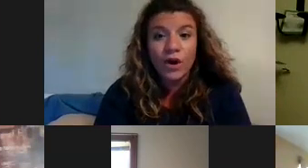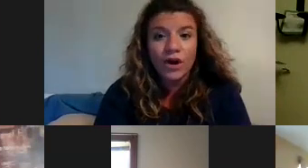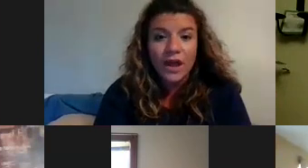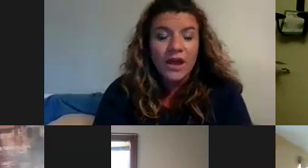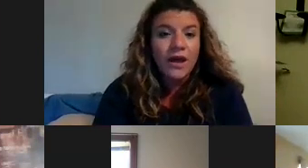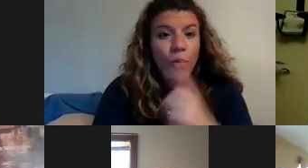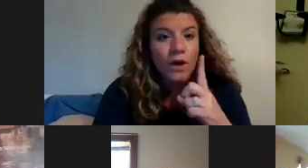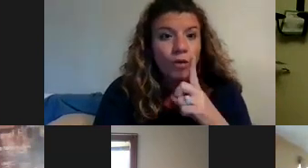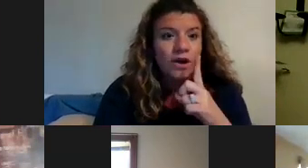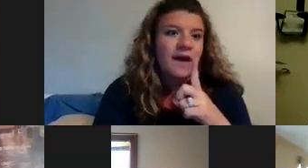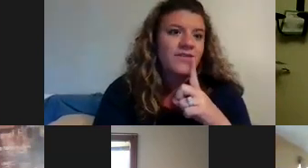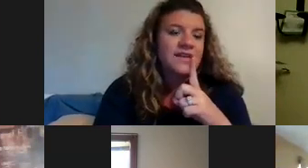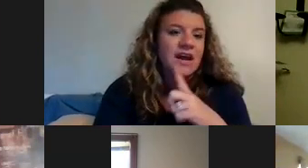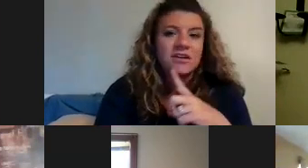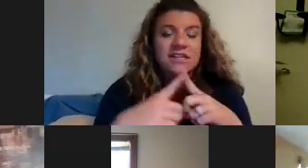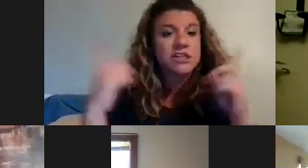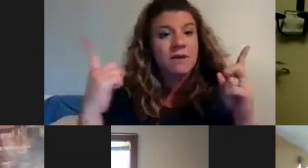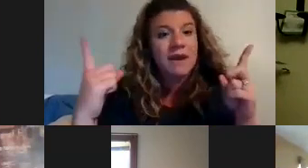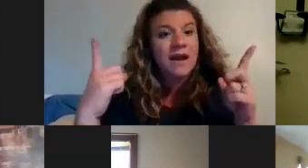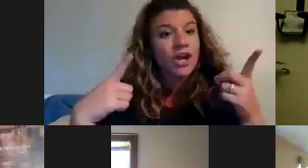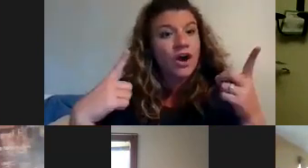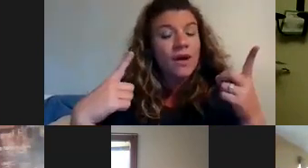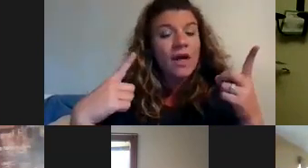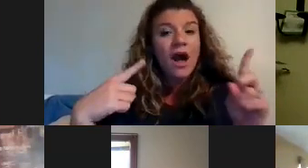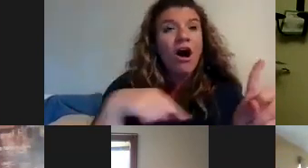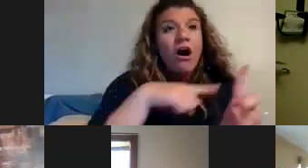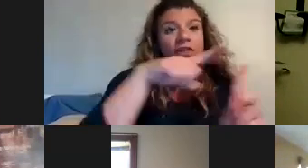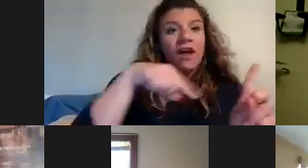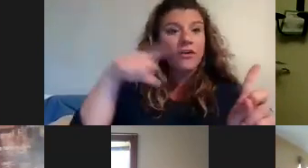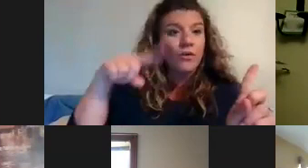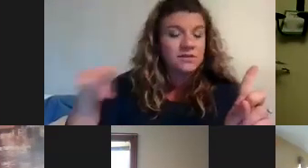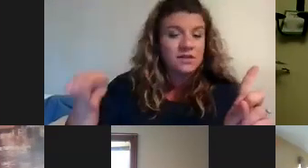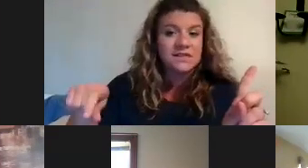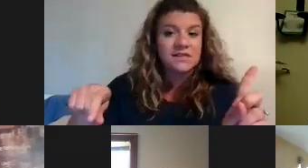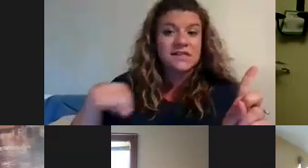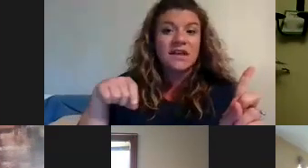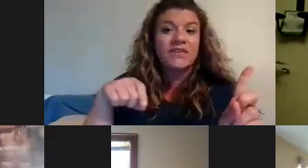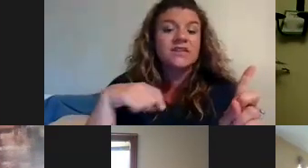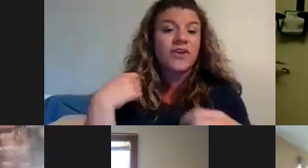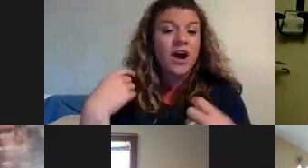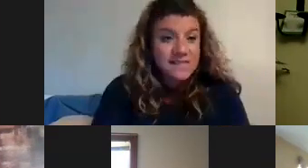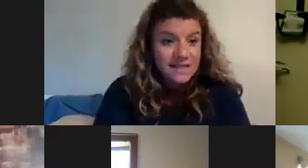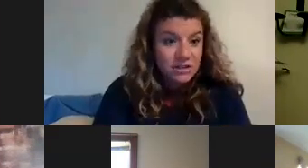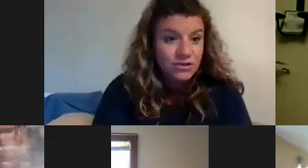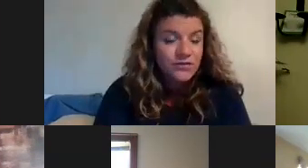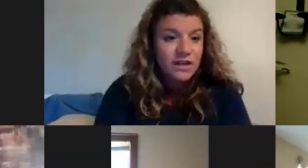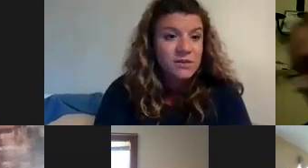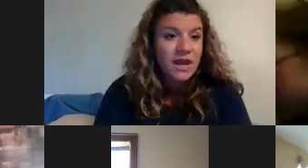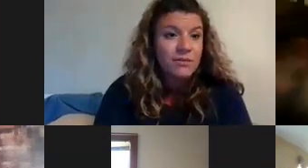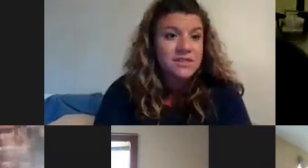word, like one word out of an entire sentence we may not know, all the other words in the sentence give us enough context clues for us to be able to